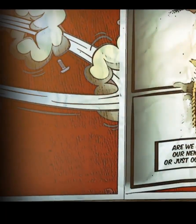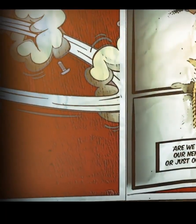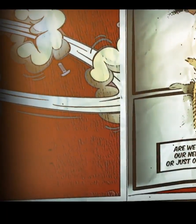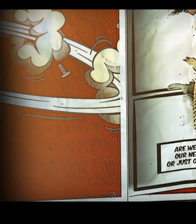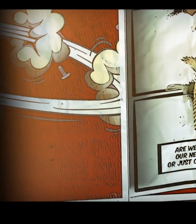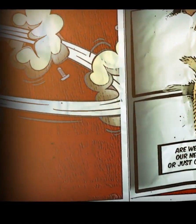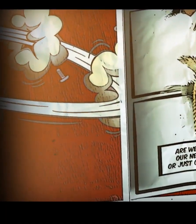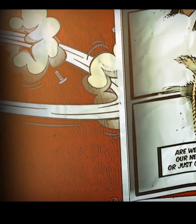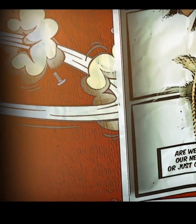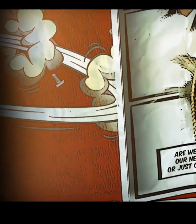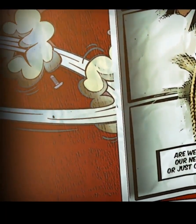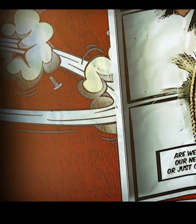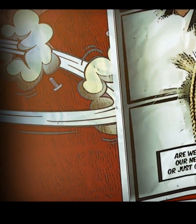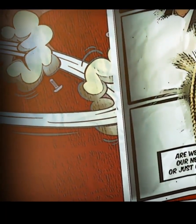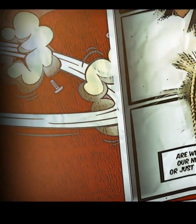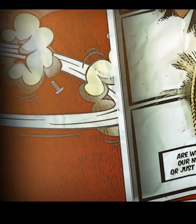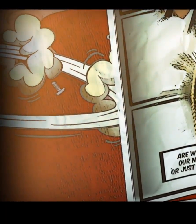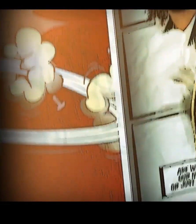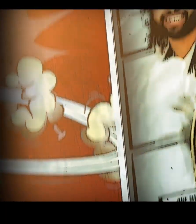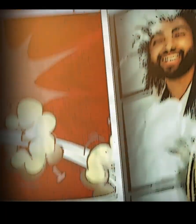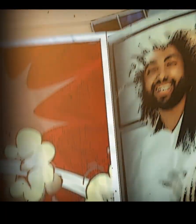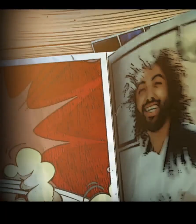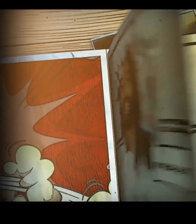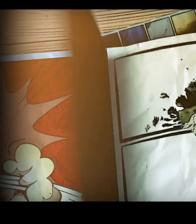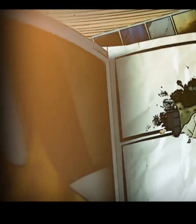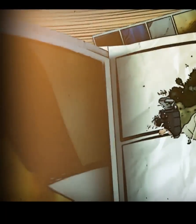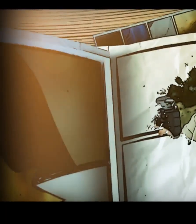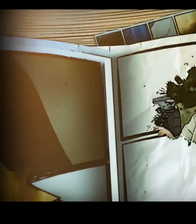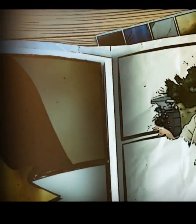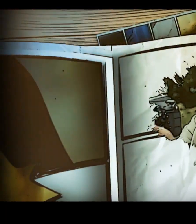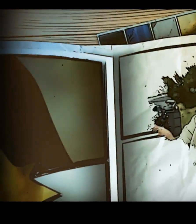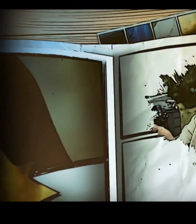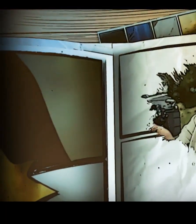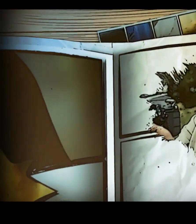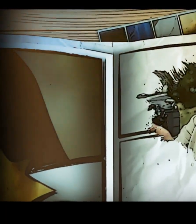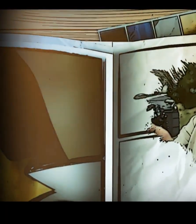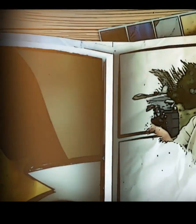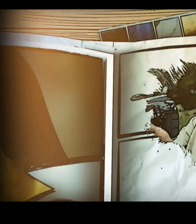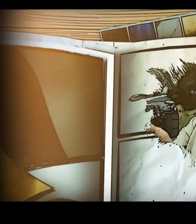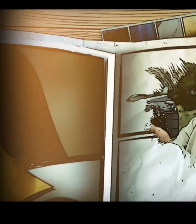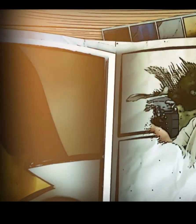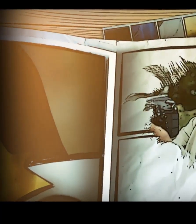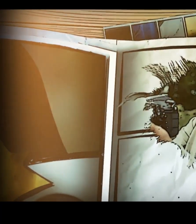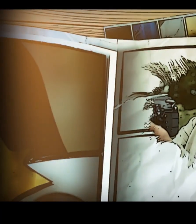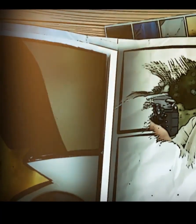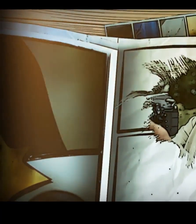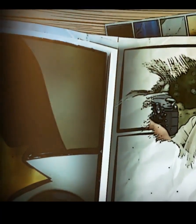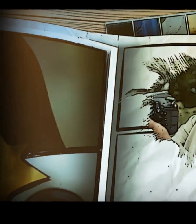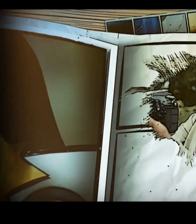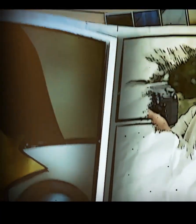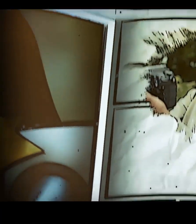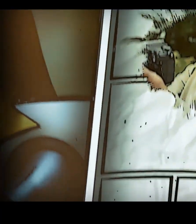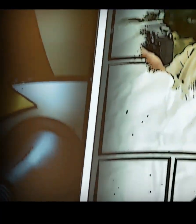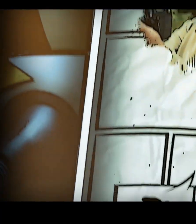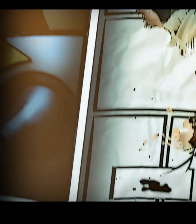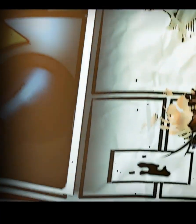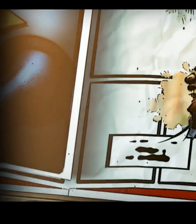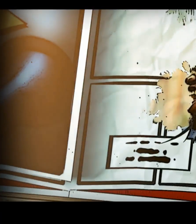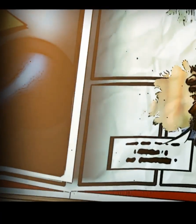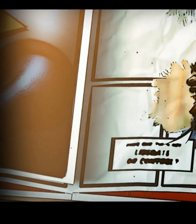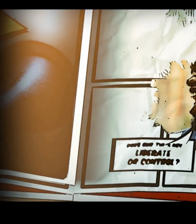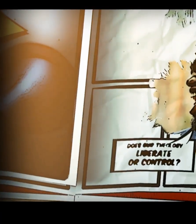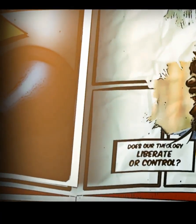you? What you think about me? What you think about that? What you think about